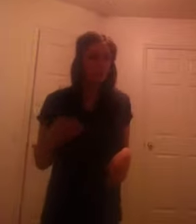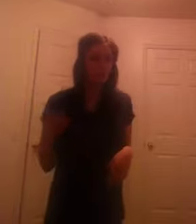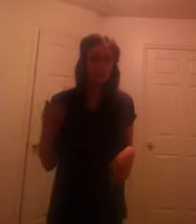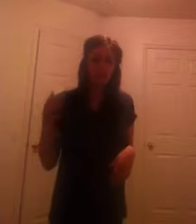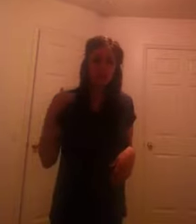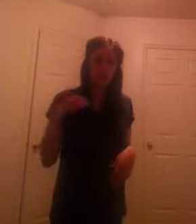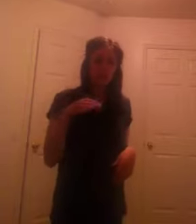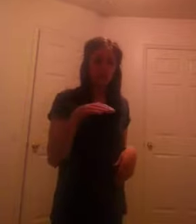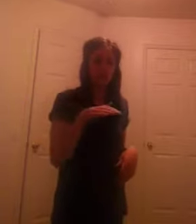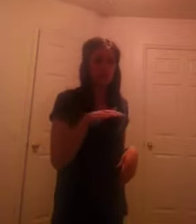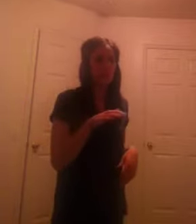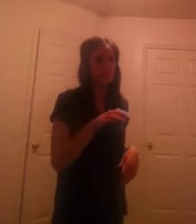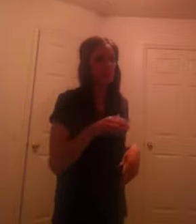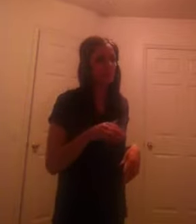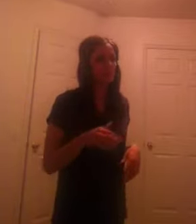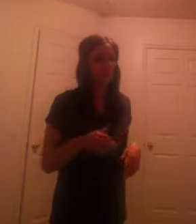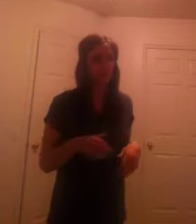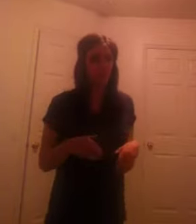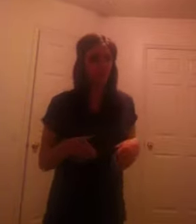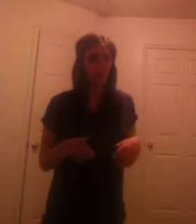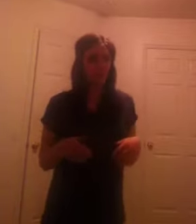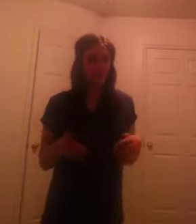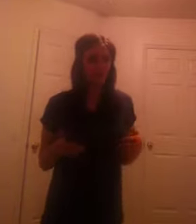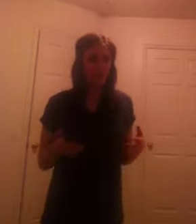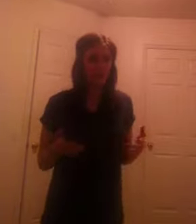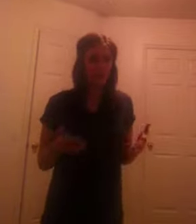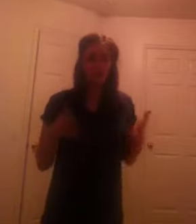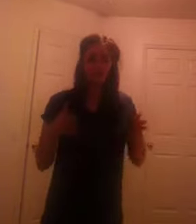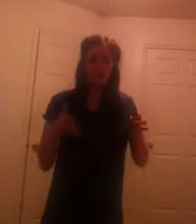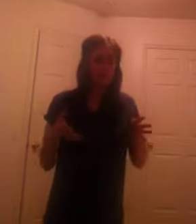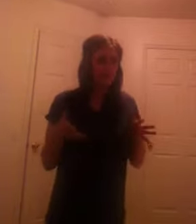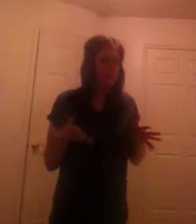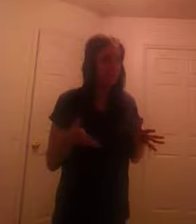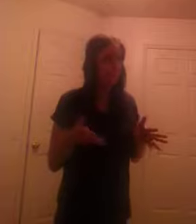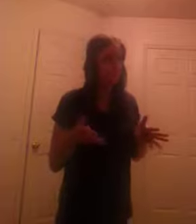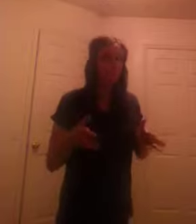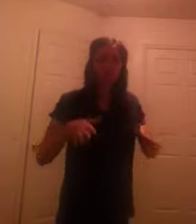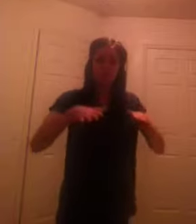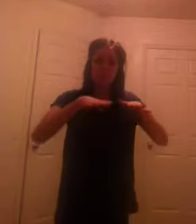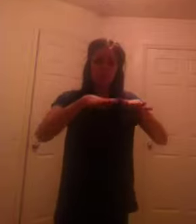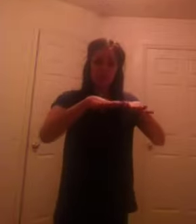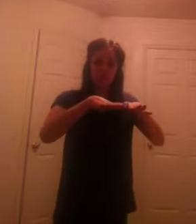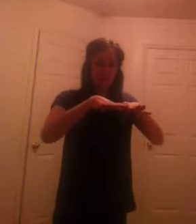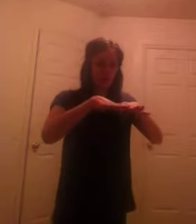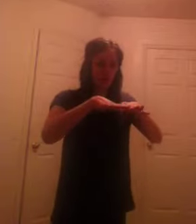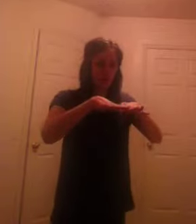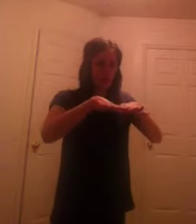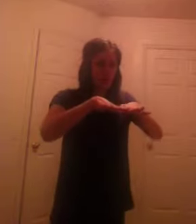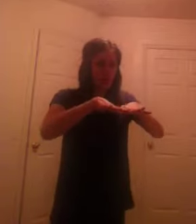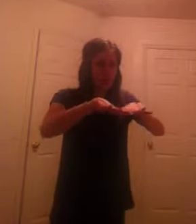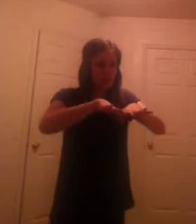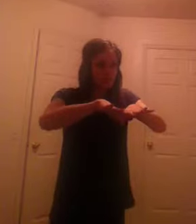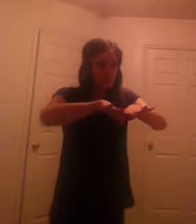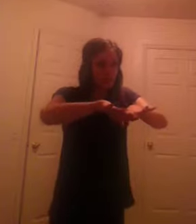followed our GPS coordinates to the opening of the canyon. And the way this canyon works is it starts out flat, and as you move